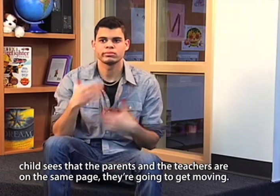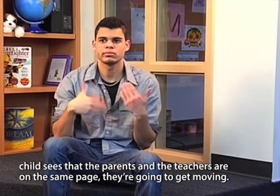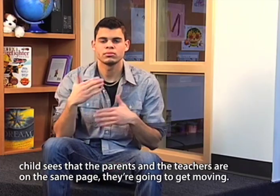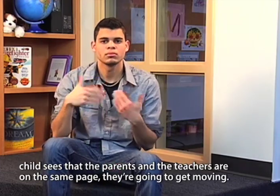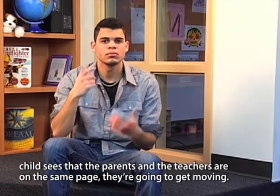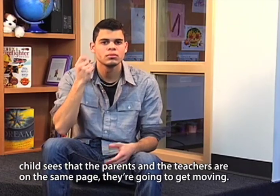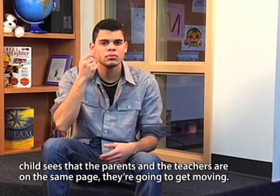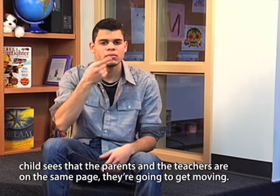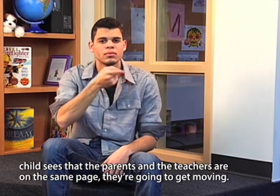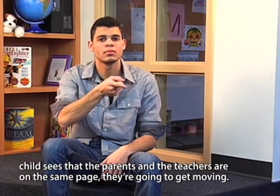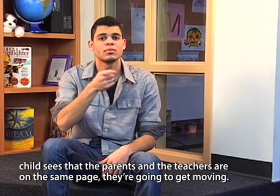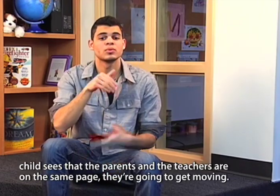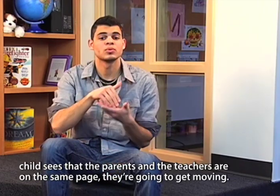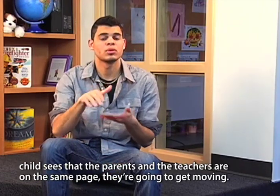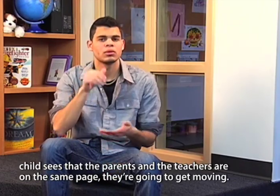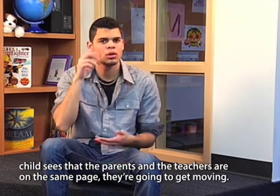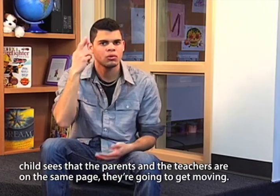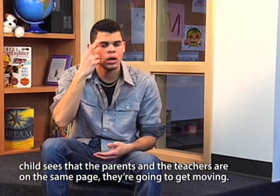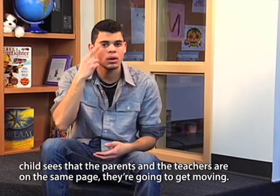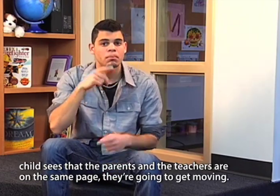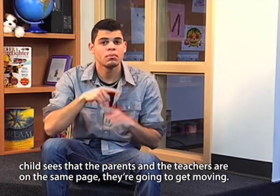the parents and the teachers are on the same page, they're going to get moving.